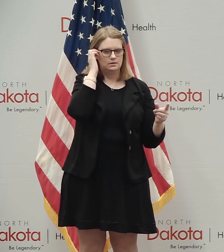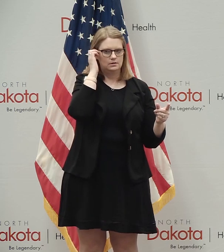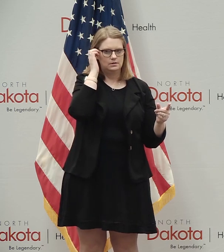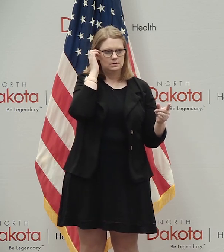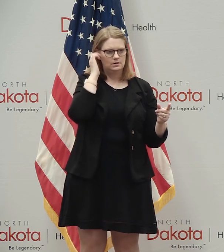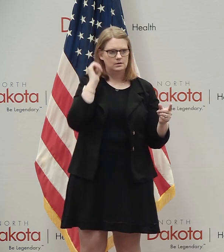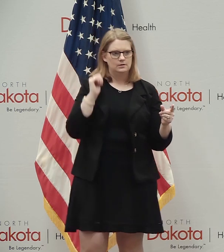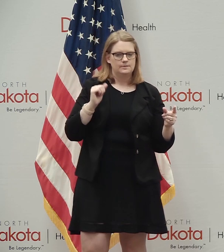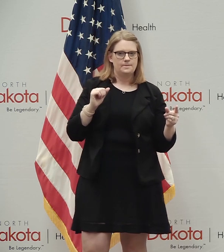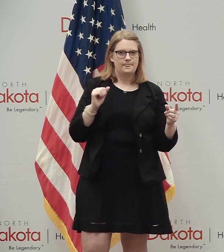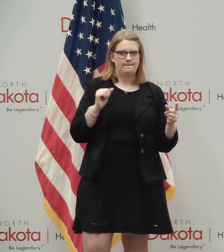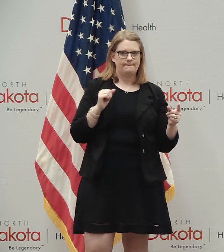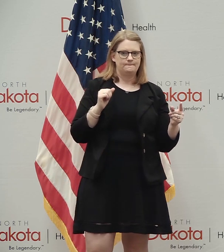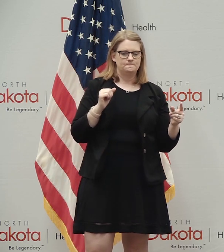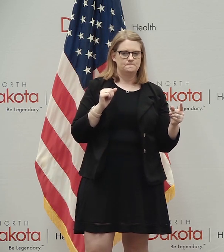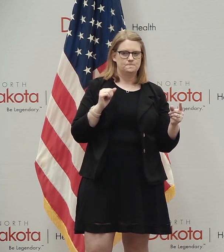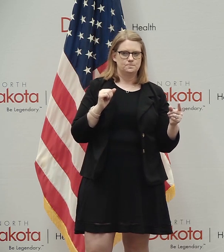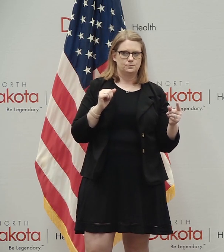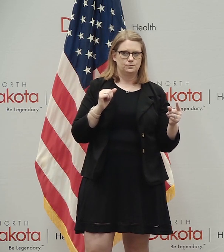the question,